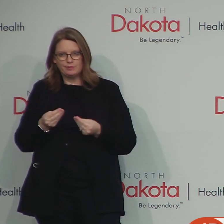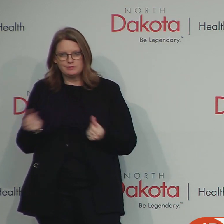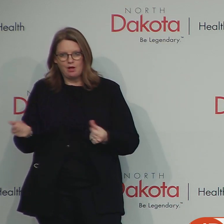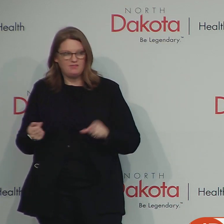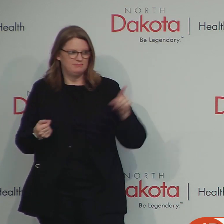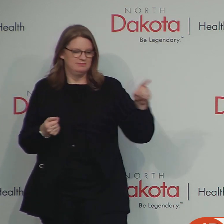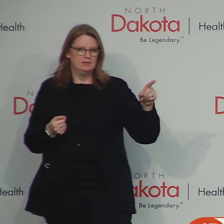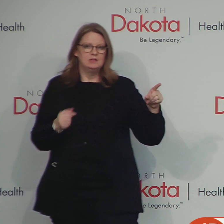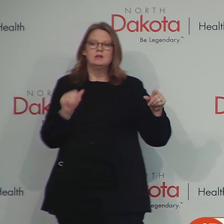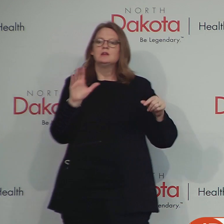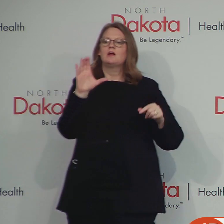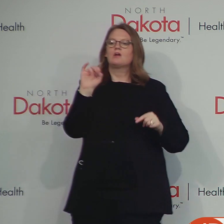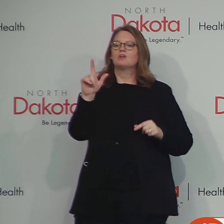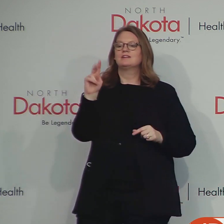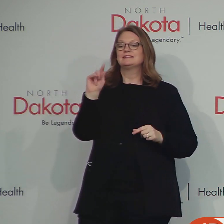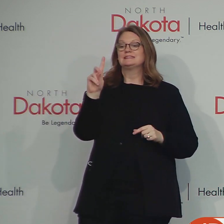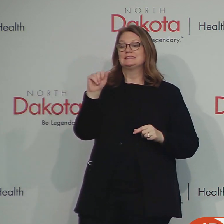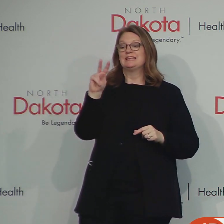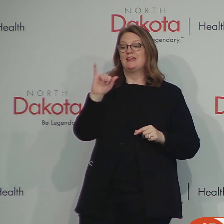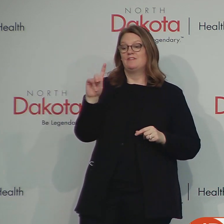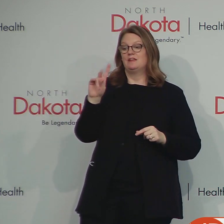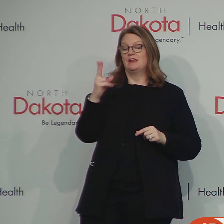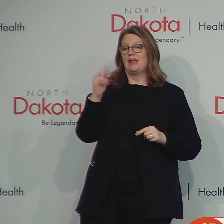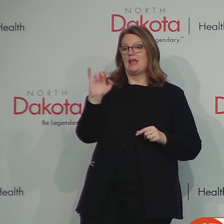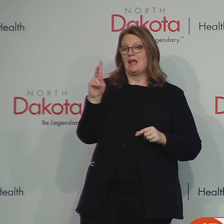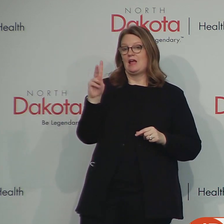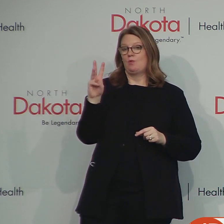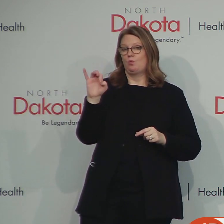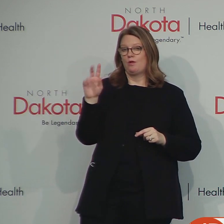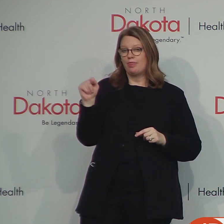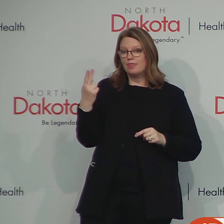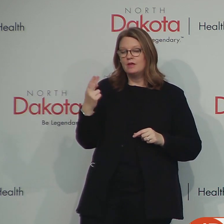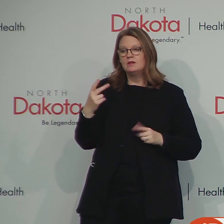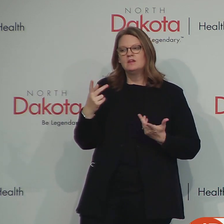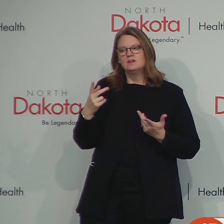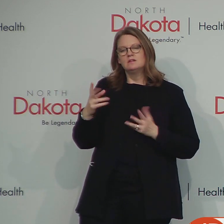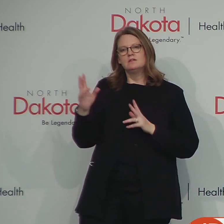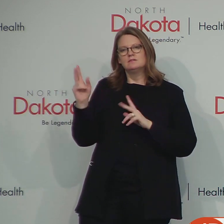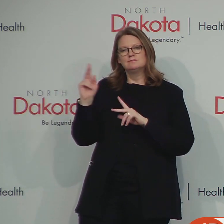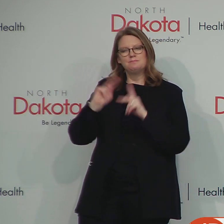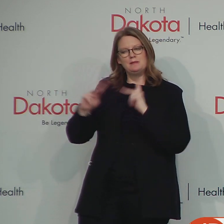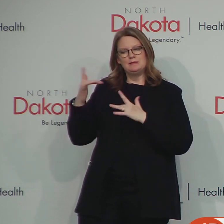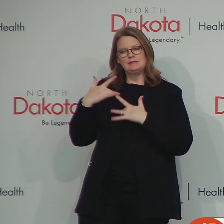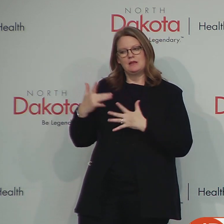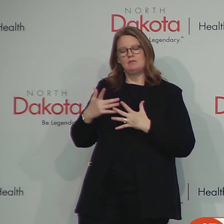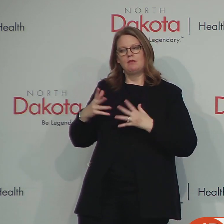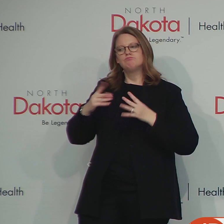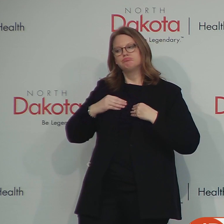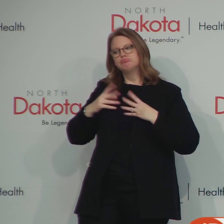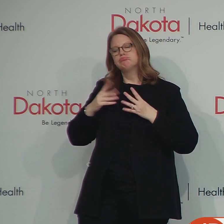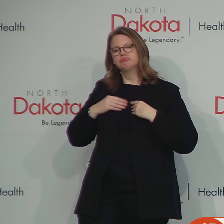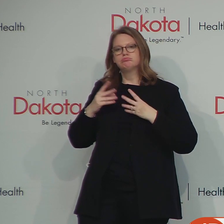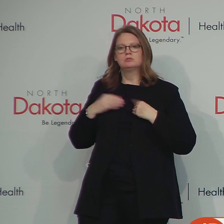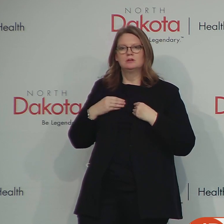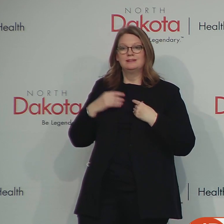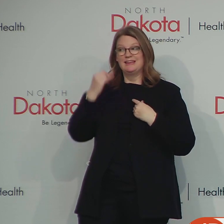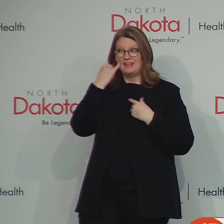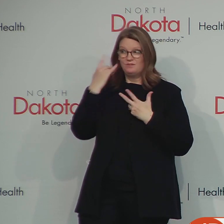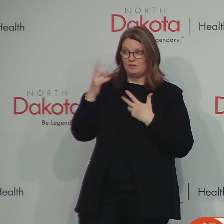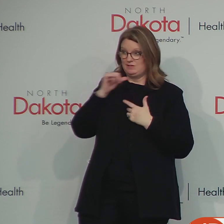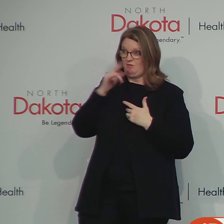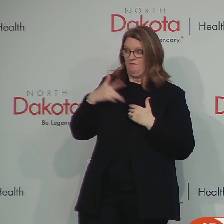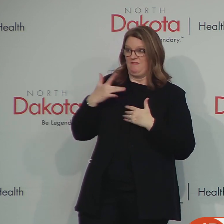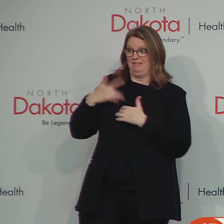military leader, Colonel David Hackworth, said, "It's human nature to start taking things for granted again when danger isn't banging loudly on the